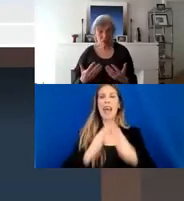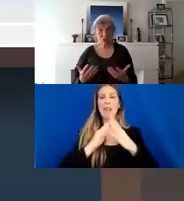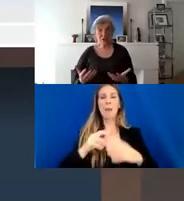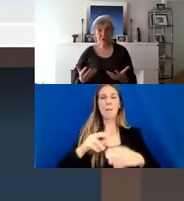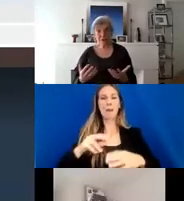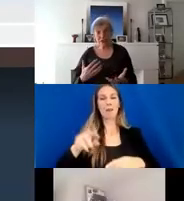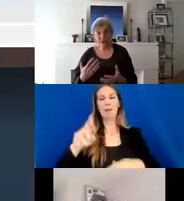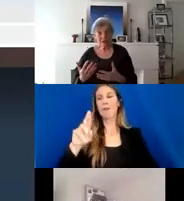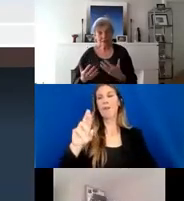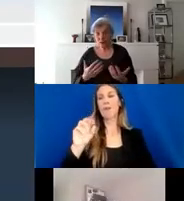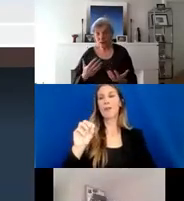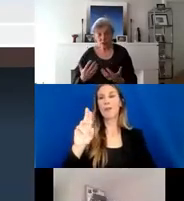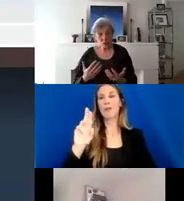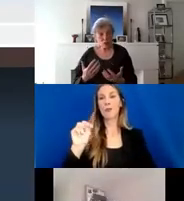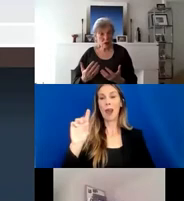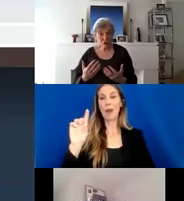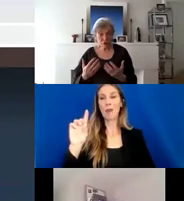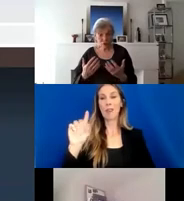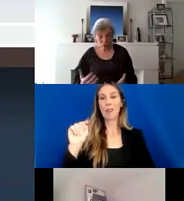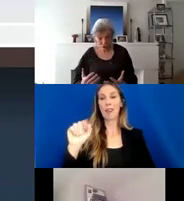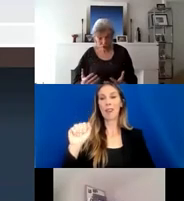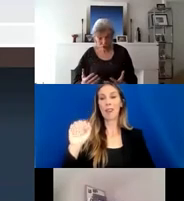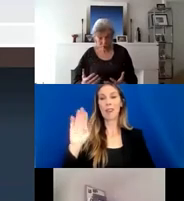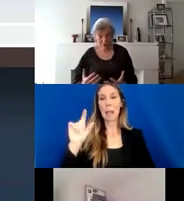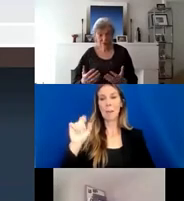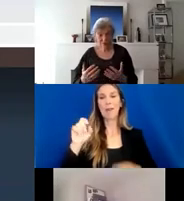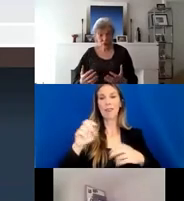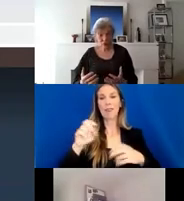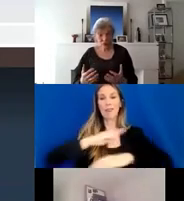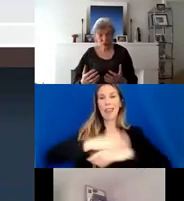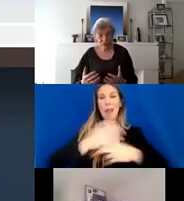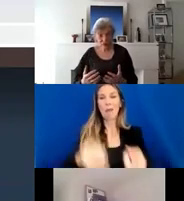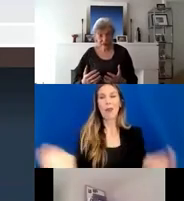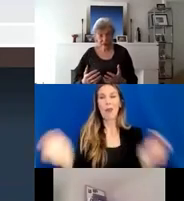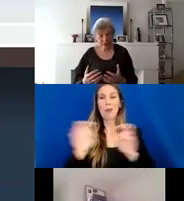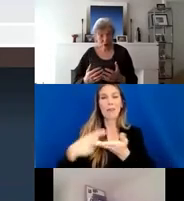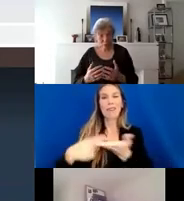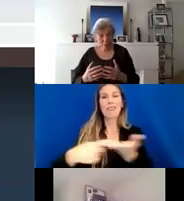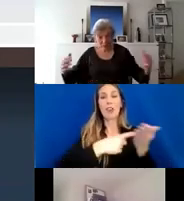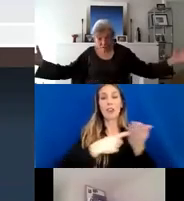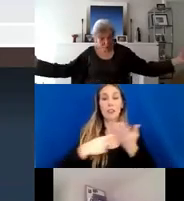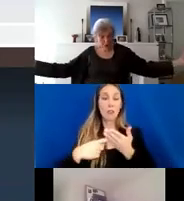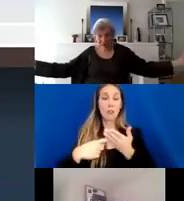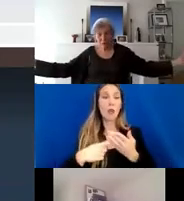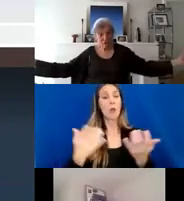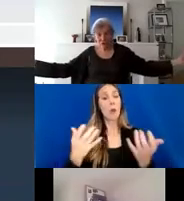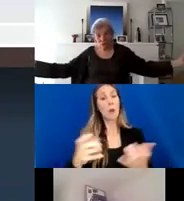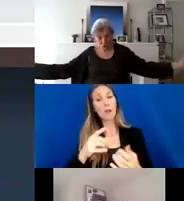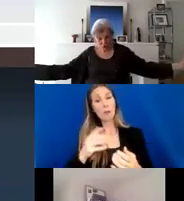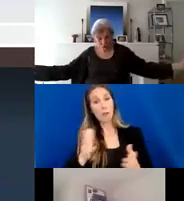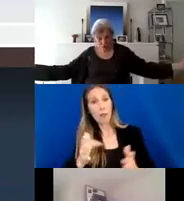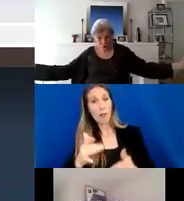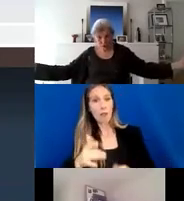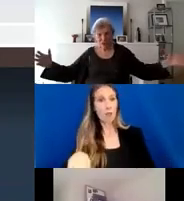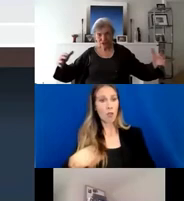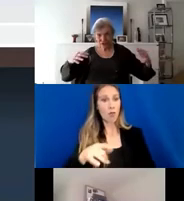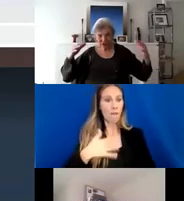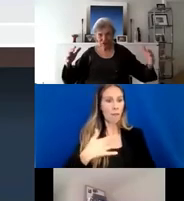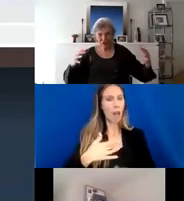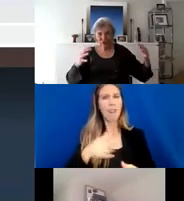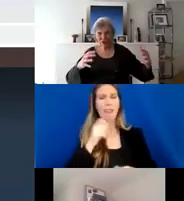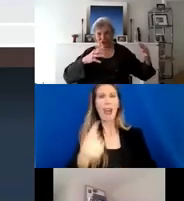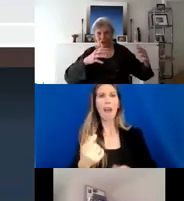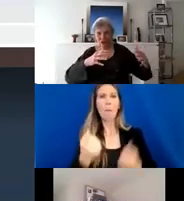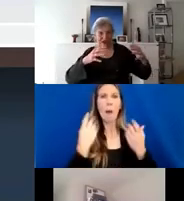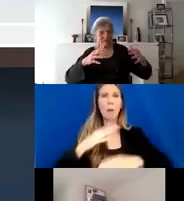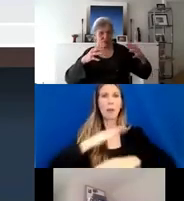maybe uniquely. And we want to assure you that other than having multiple tables in one room,